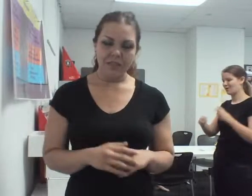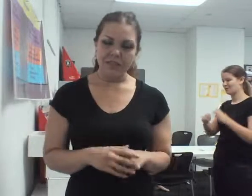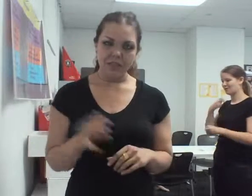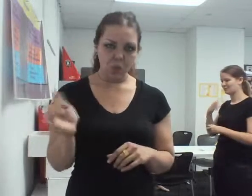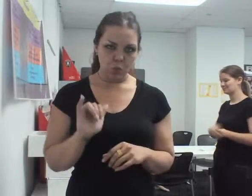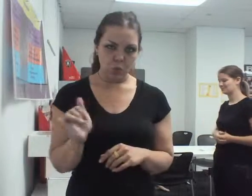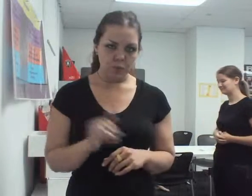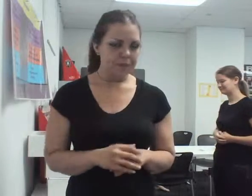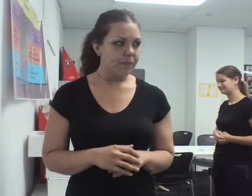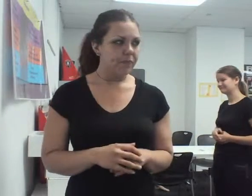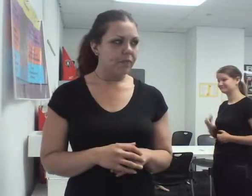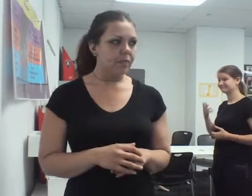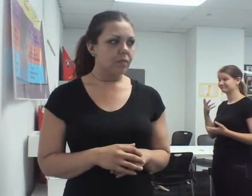You tell me, you give me an example.